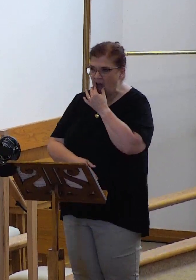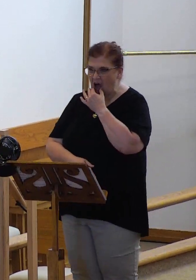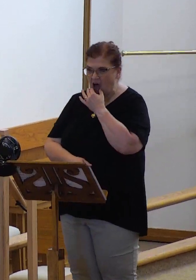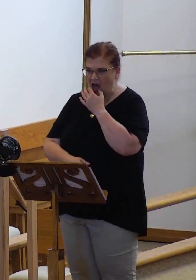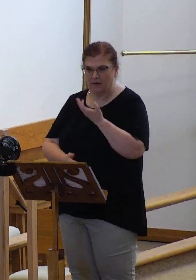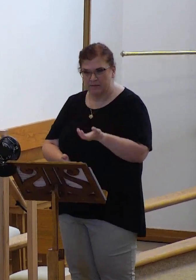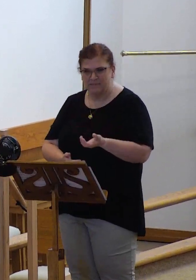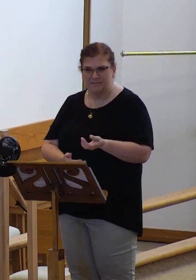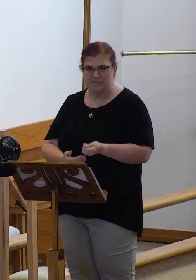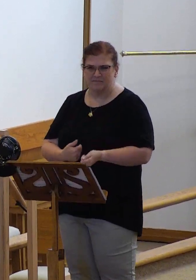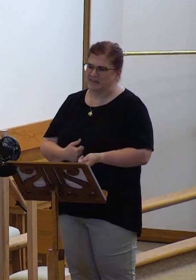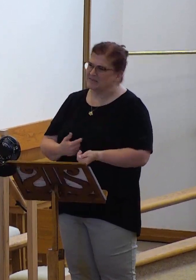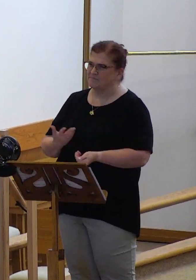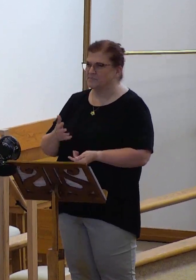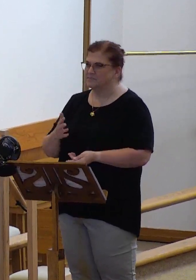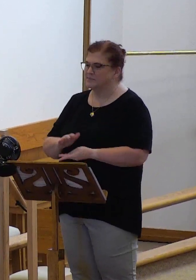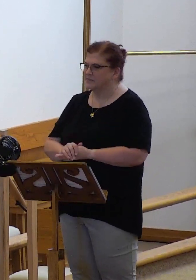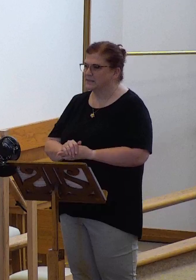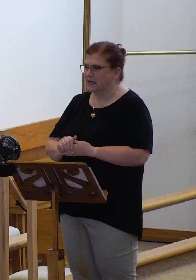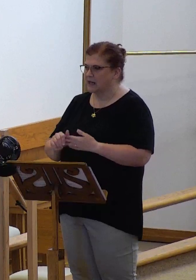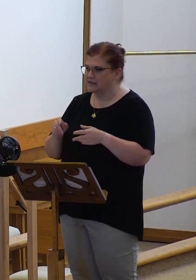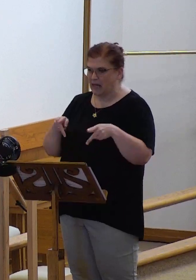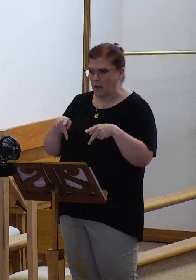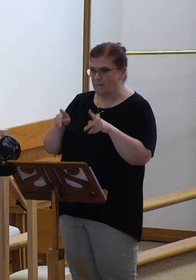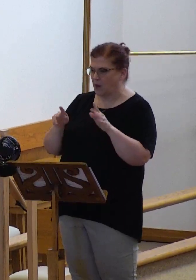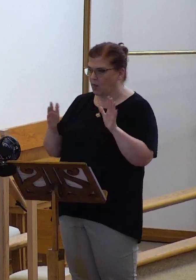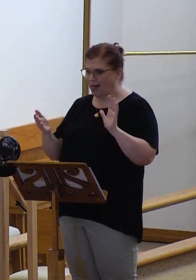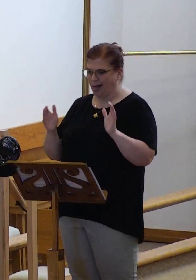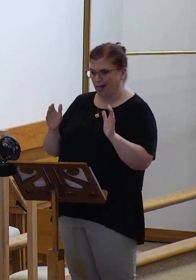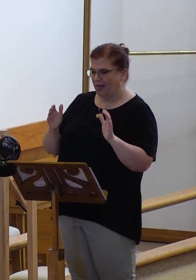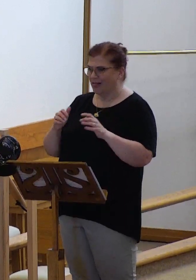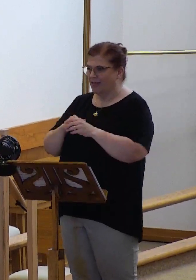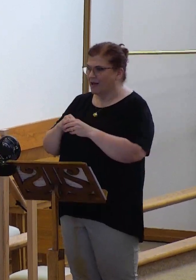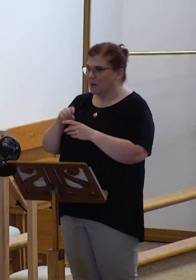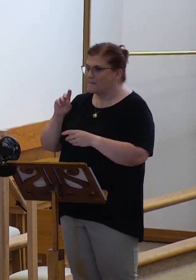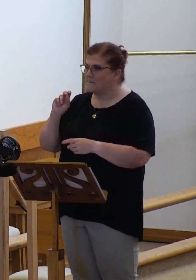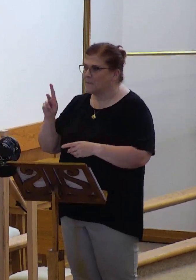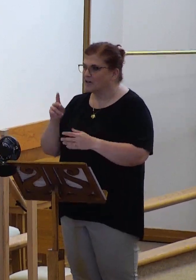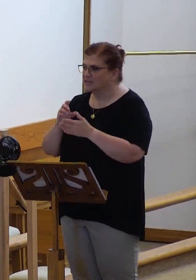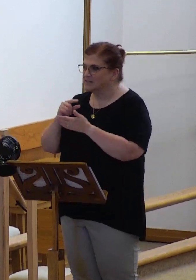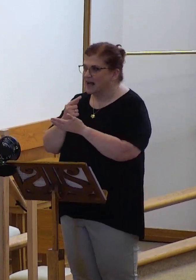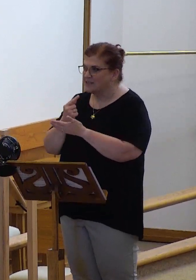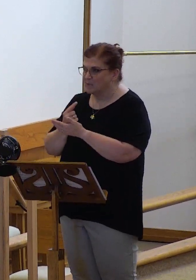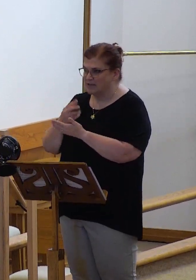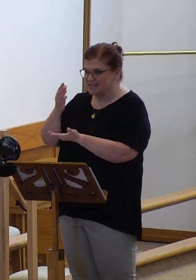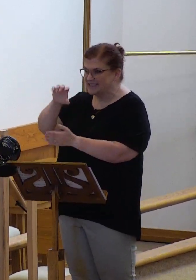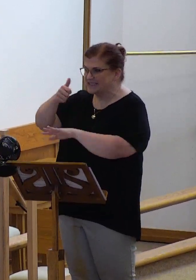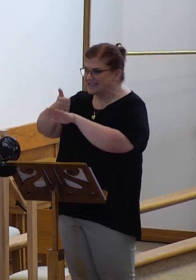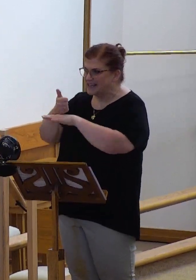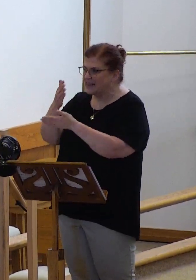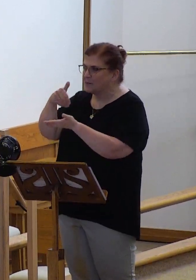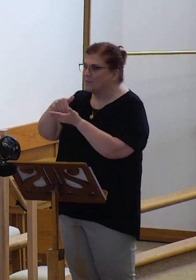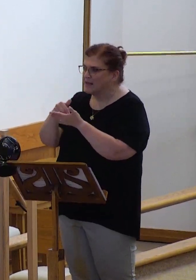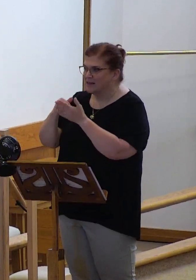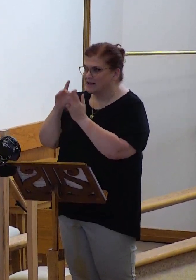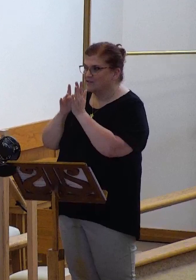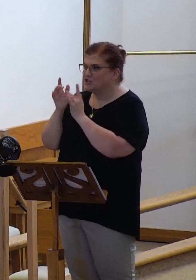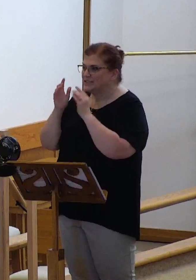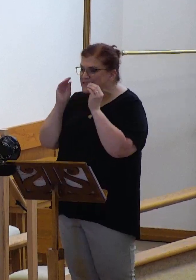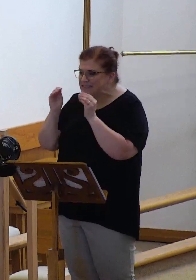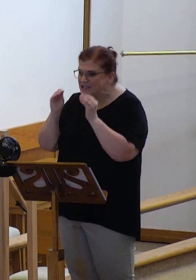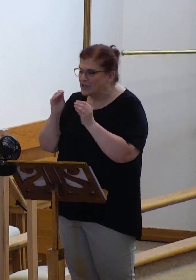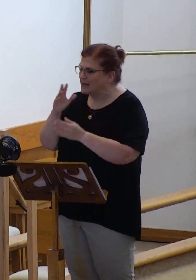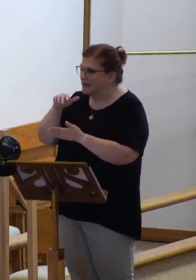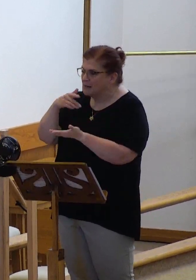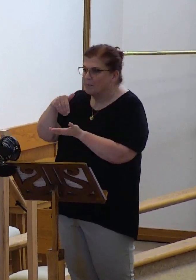This is somewhat of a parallel in Mark's gospel, because it too is set in the midst of Jesus' teaching, in the midst